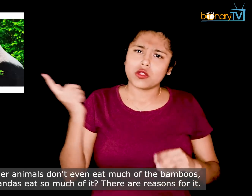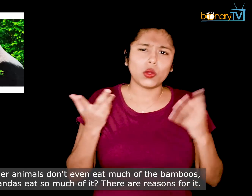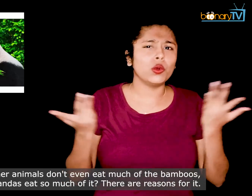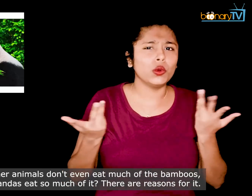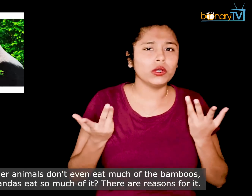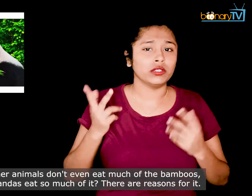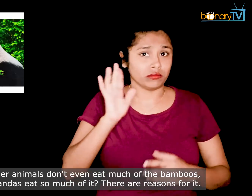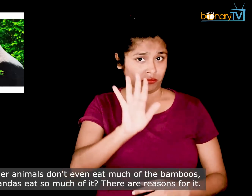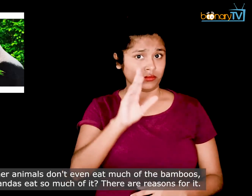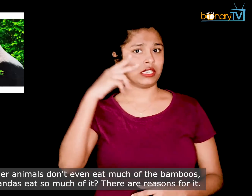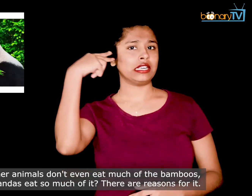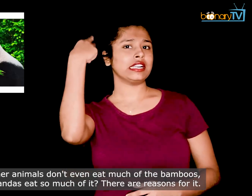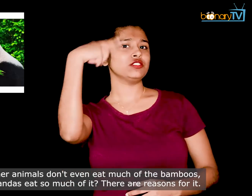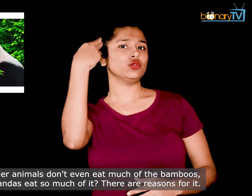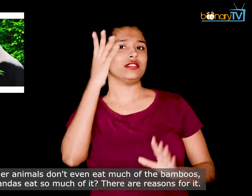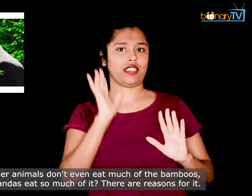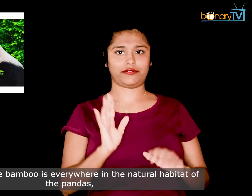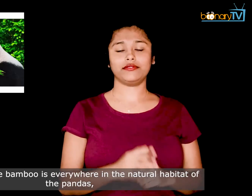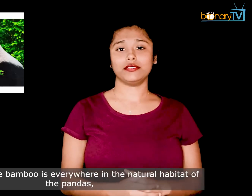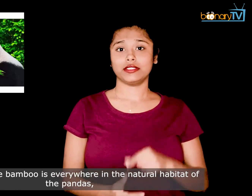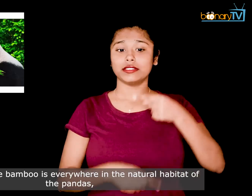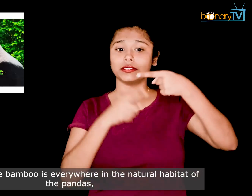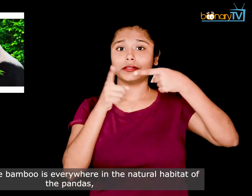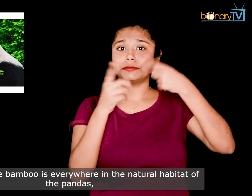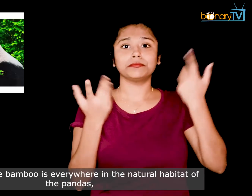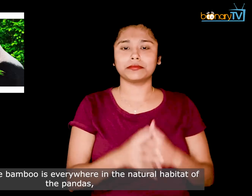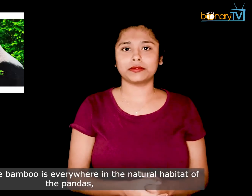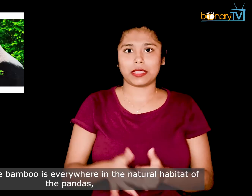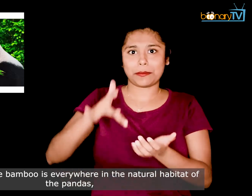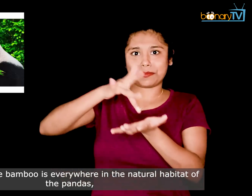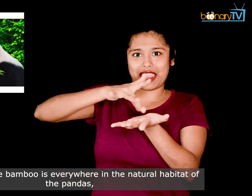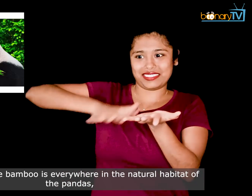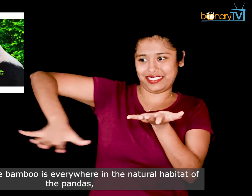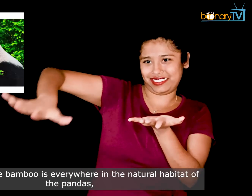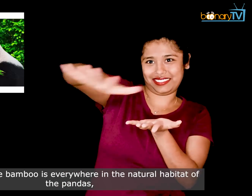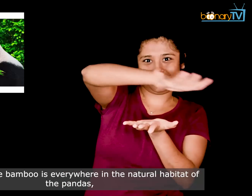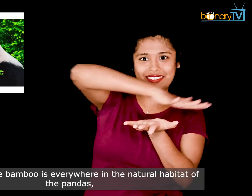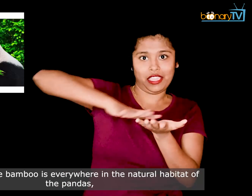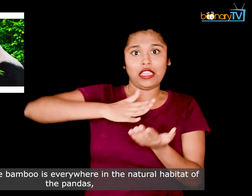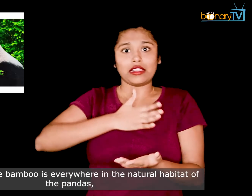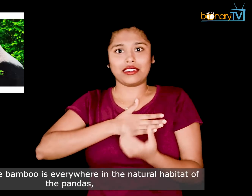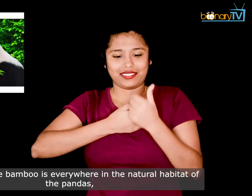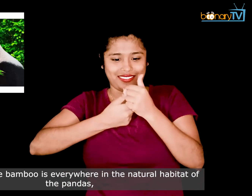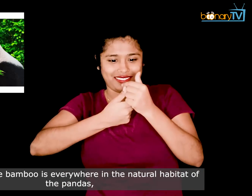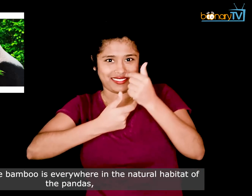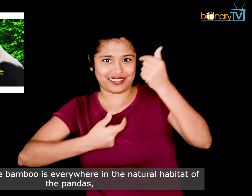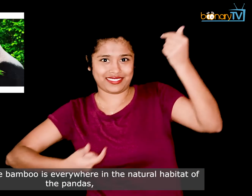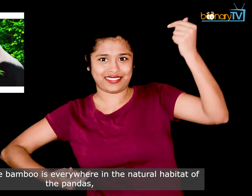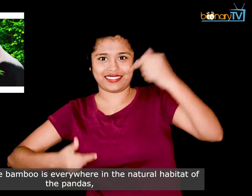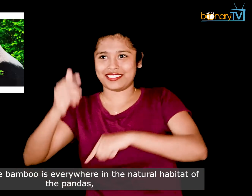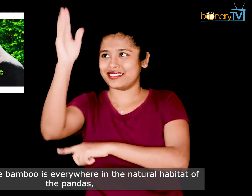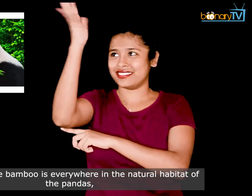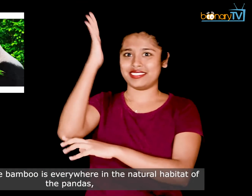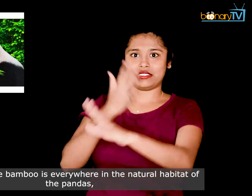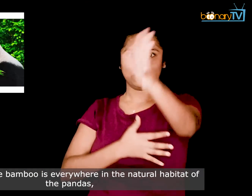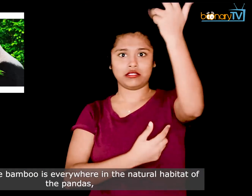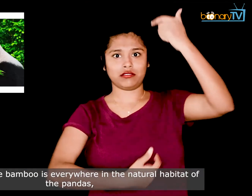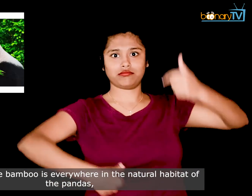There are reasons for it. One is because bamboo is everywhere in the natural